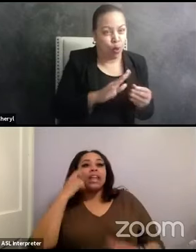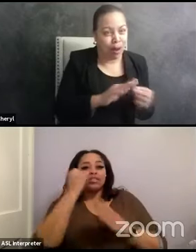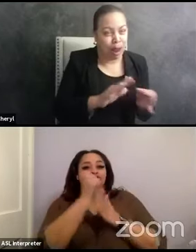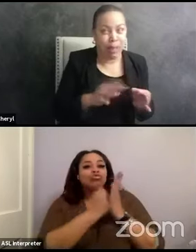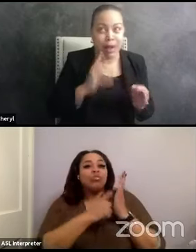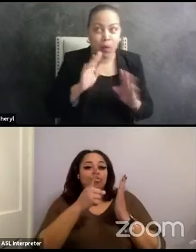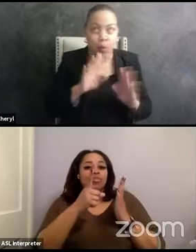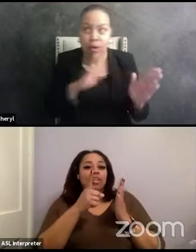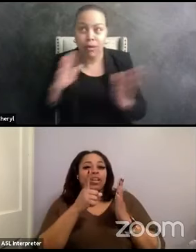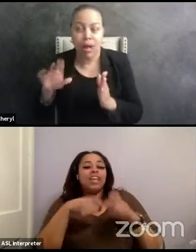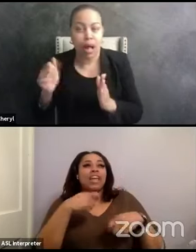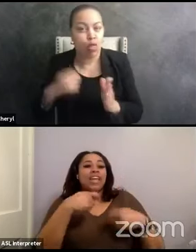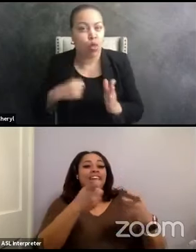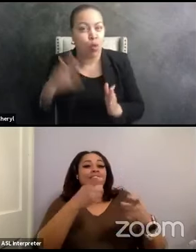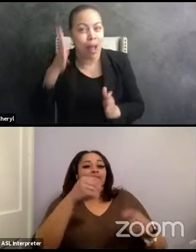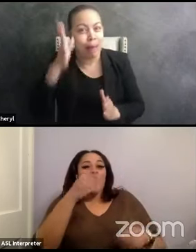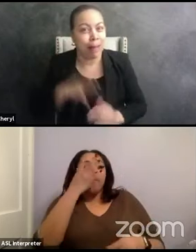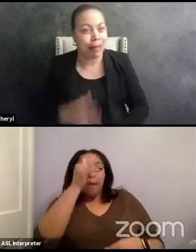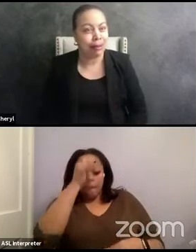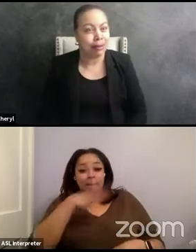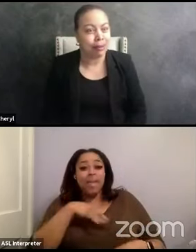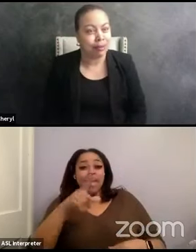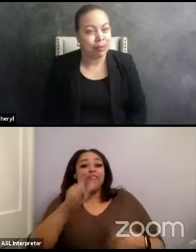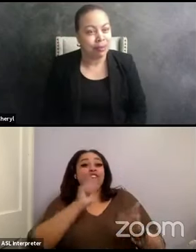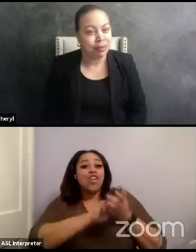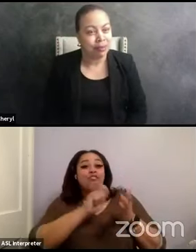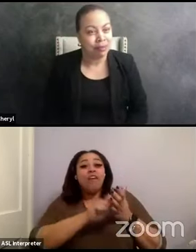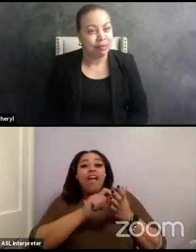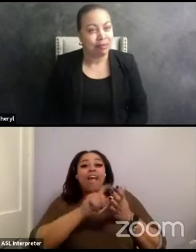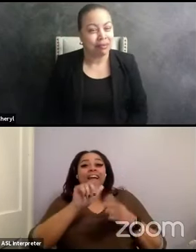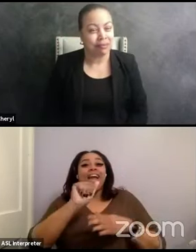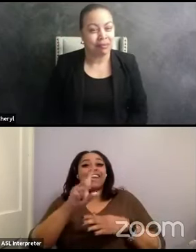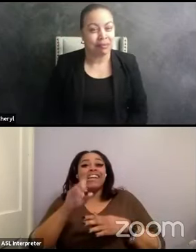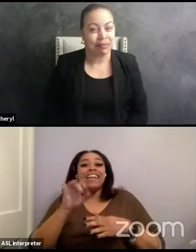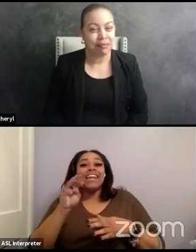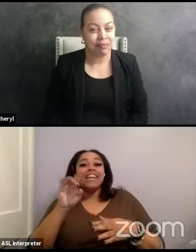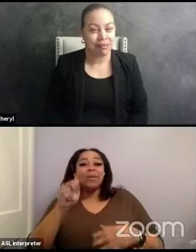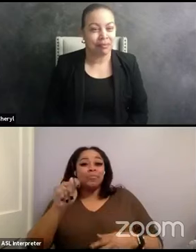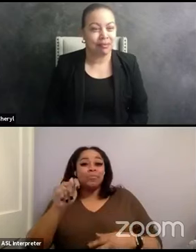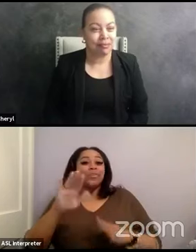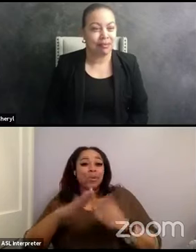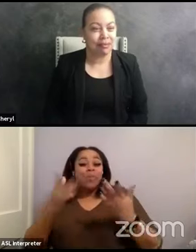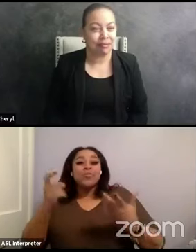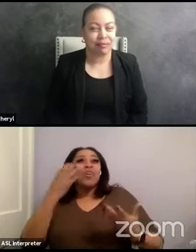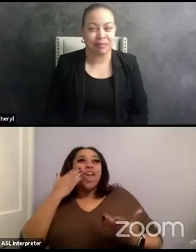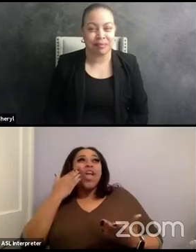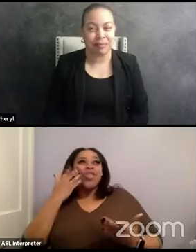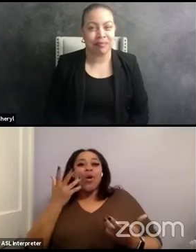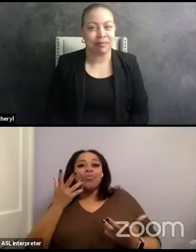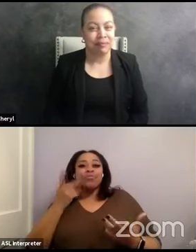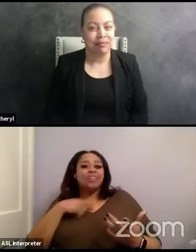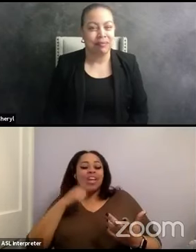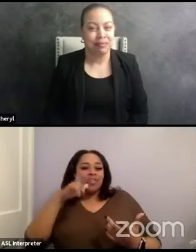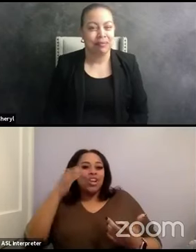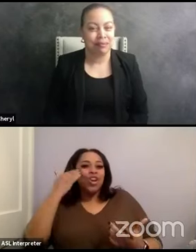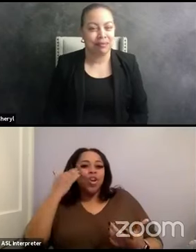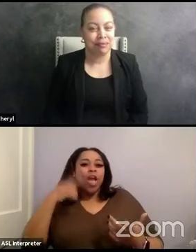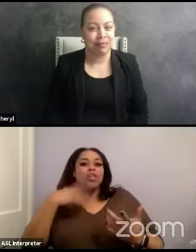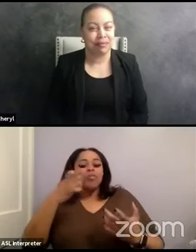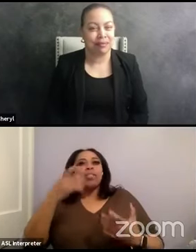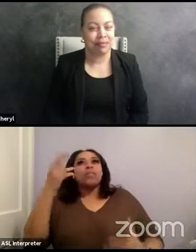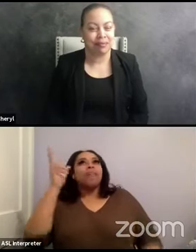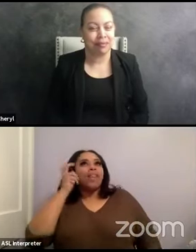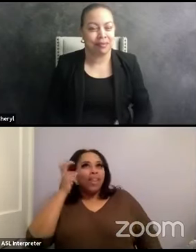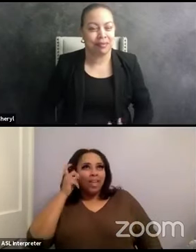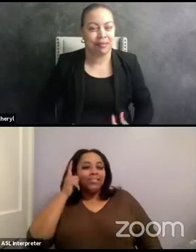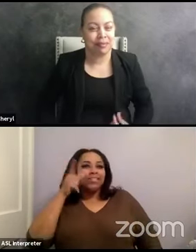to give know? to white men. If you could write an addendum to the book just so that they could know, like, you know what I'm saying? Like, they don't have to know. I just want them to like listen to